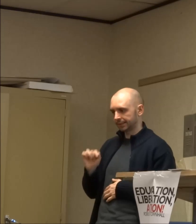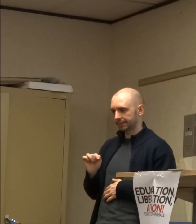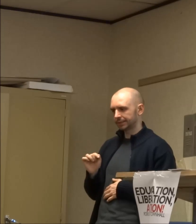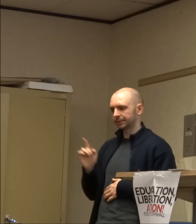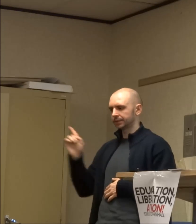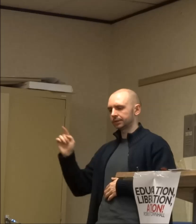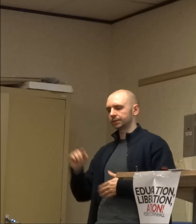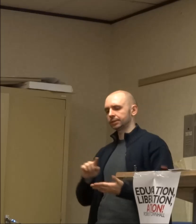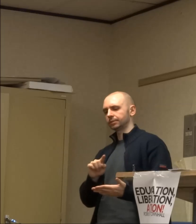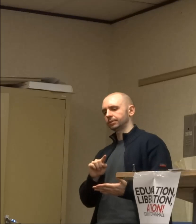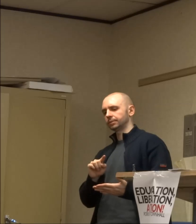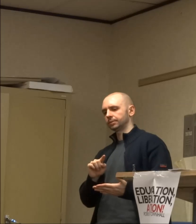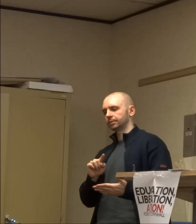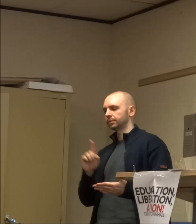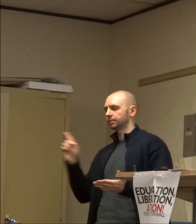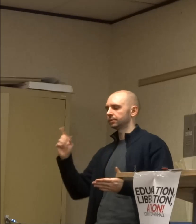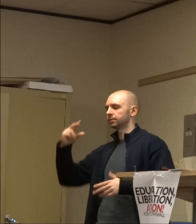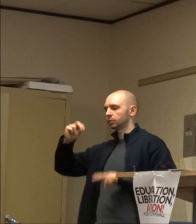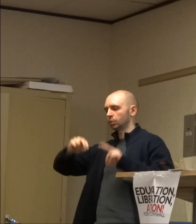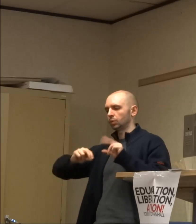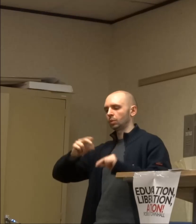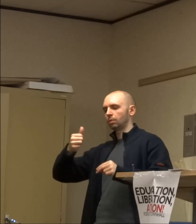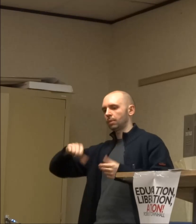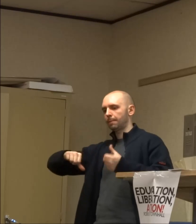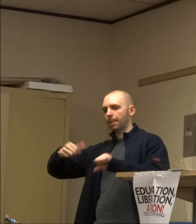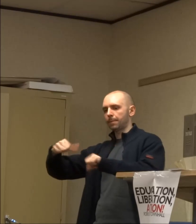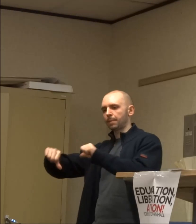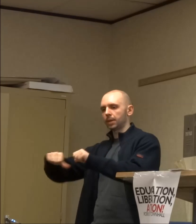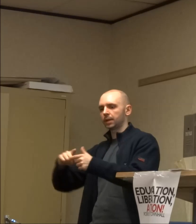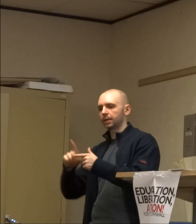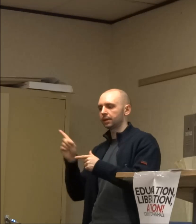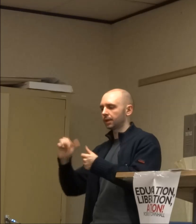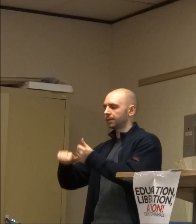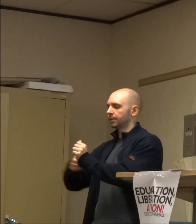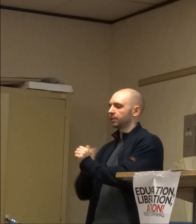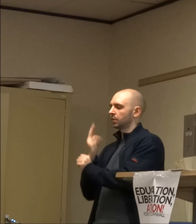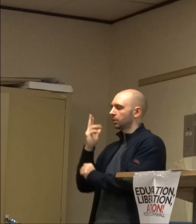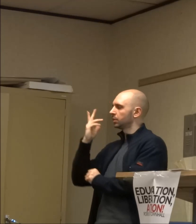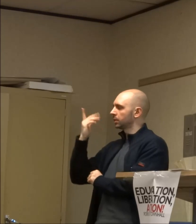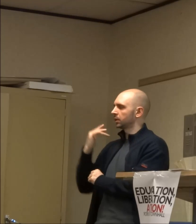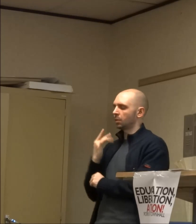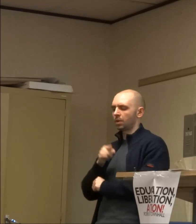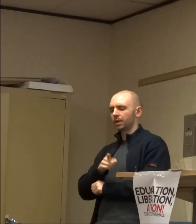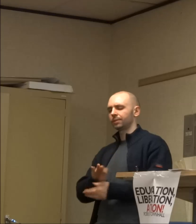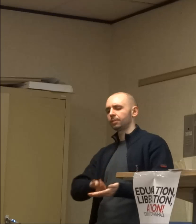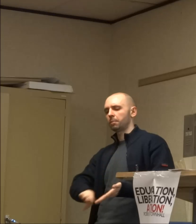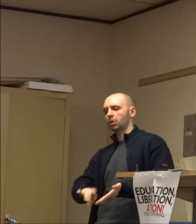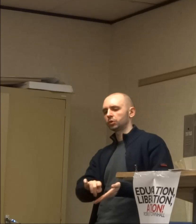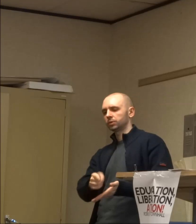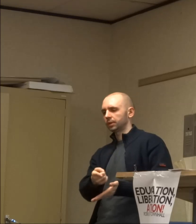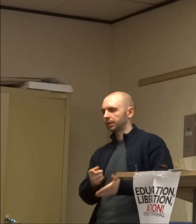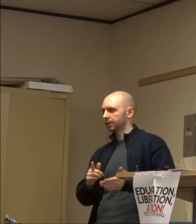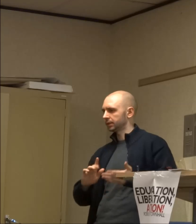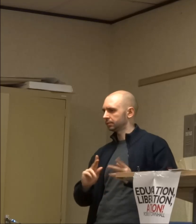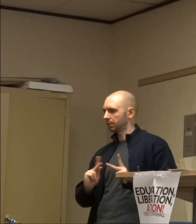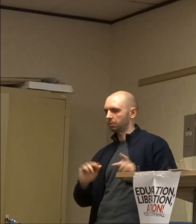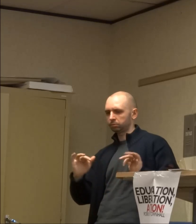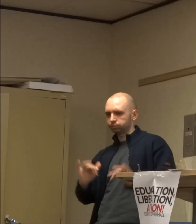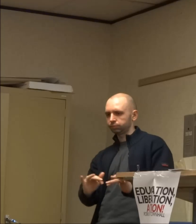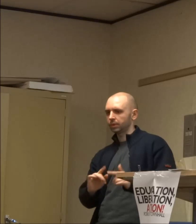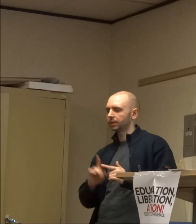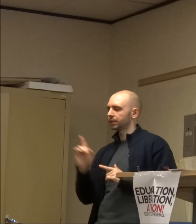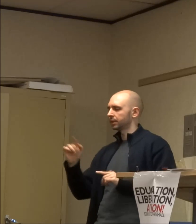racist hegemonic ideologies that constantly call into question the worthiness of marginalized communities in relation to the